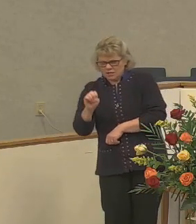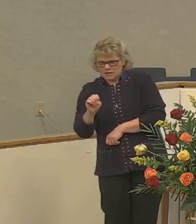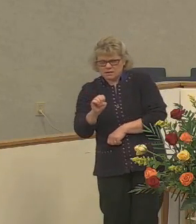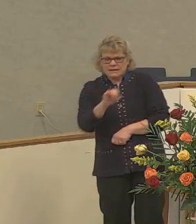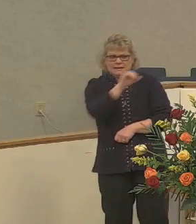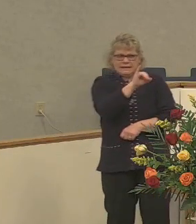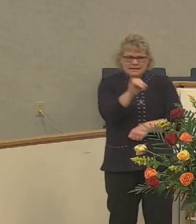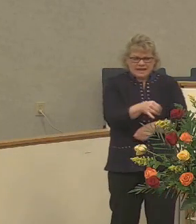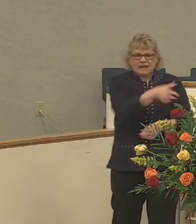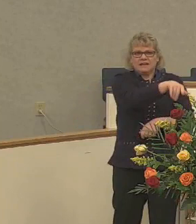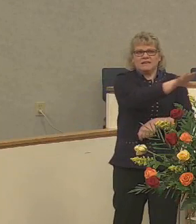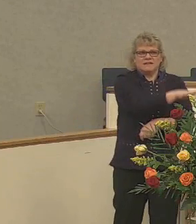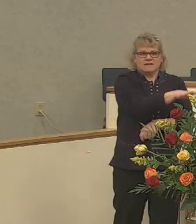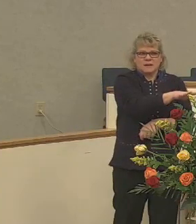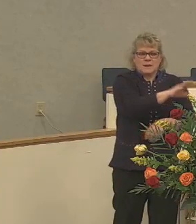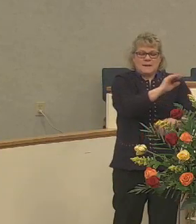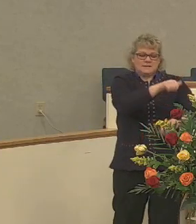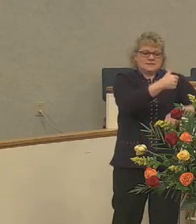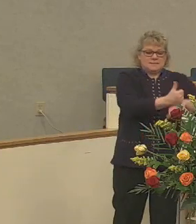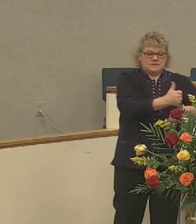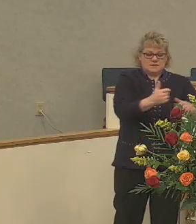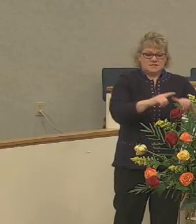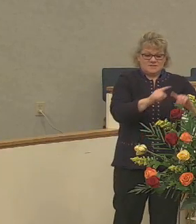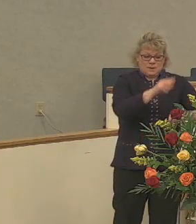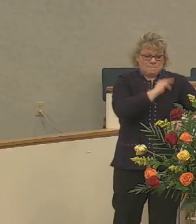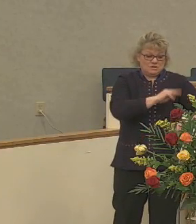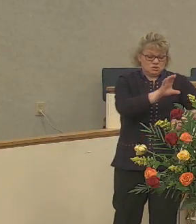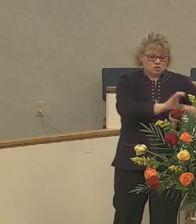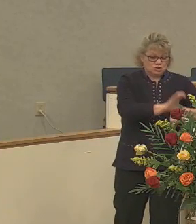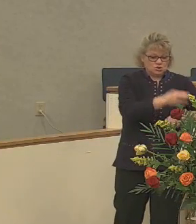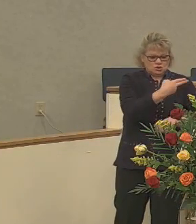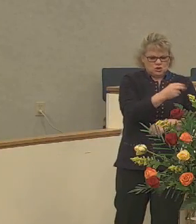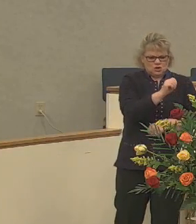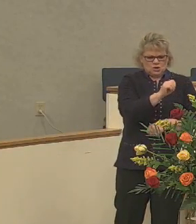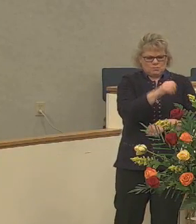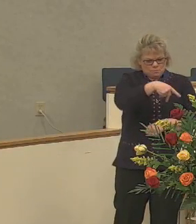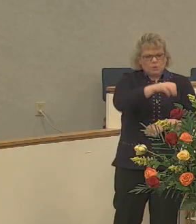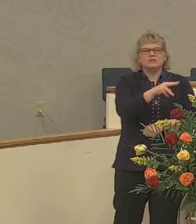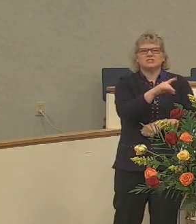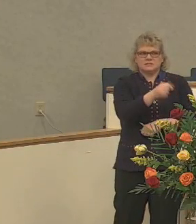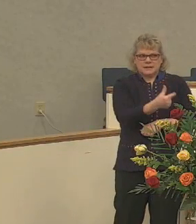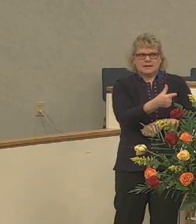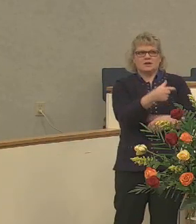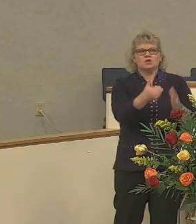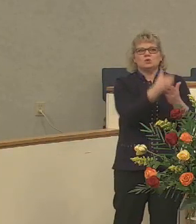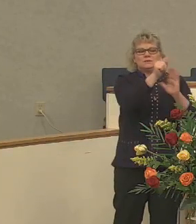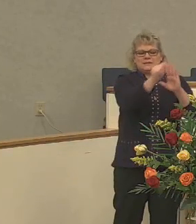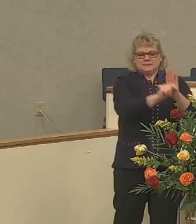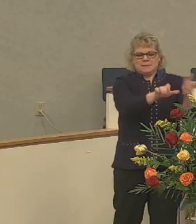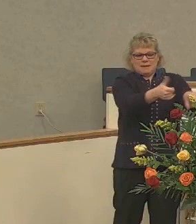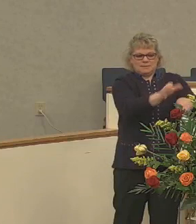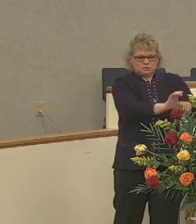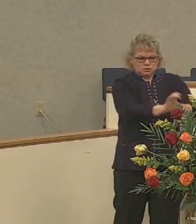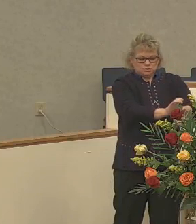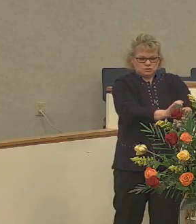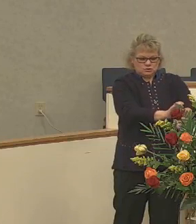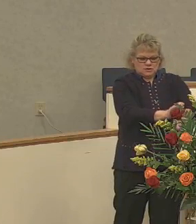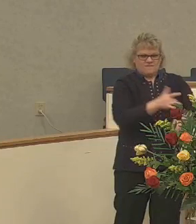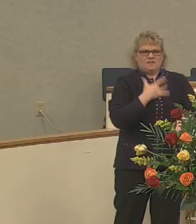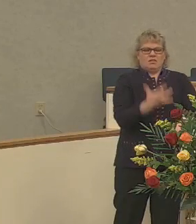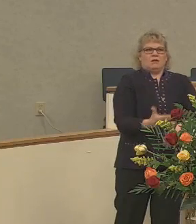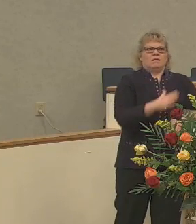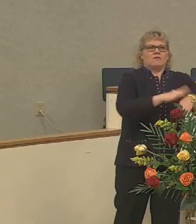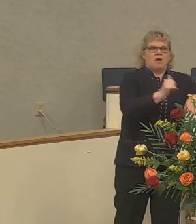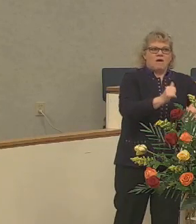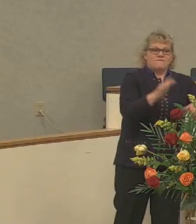also established another mission church in Pershing, Indiana, called the New Testament Baptist Church. Feeling the call to